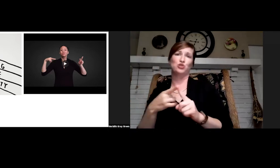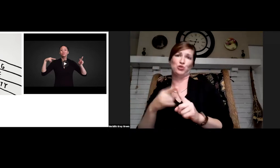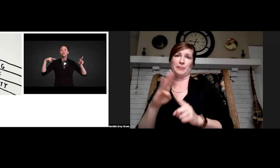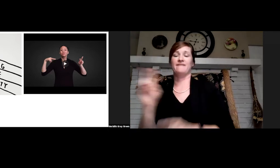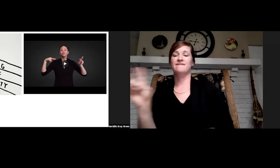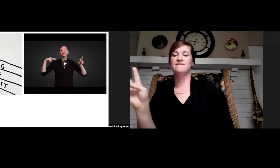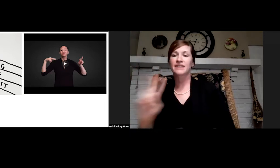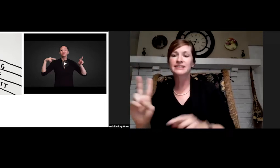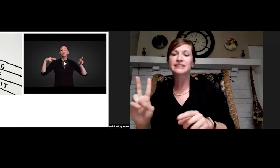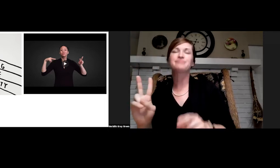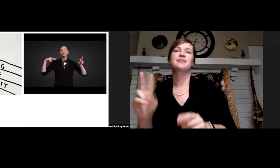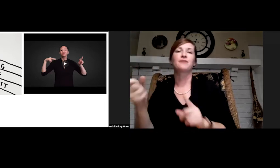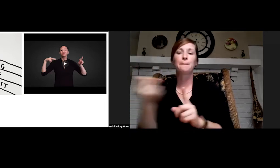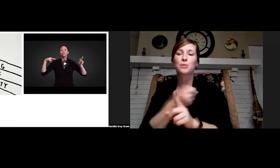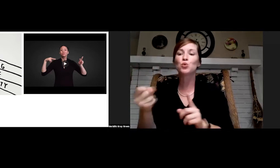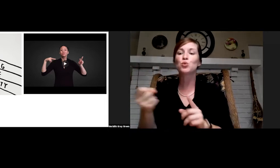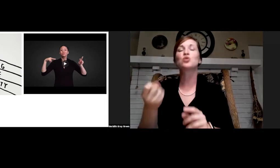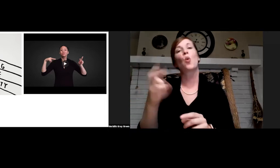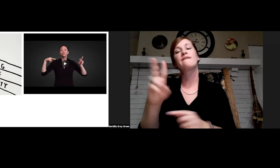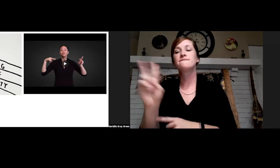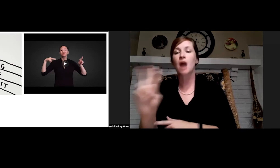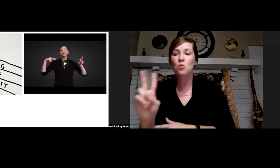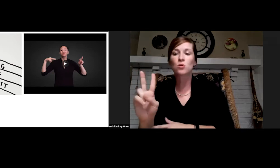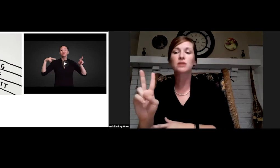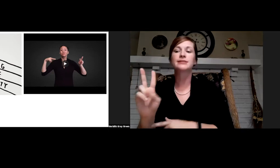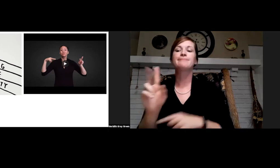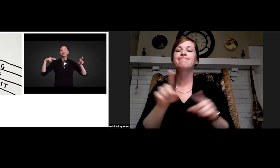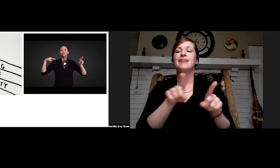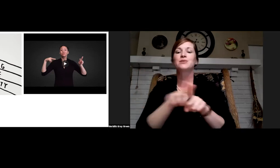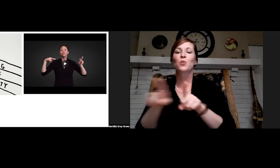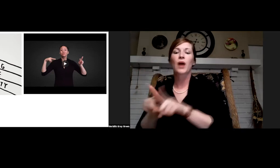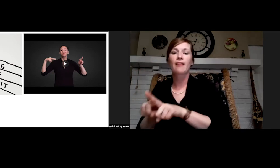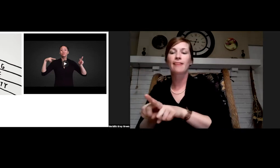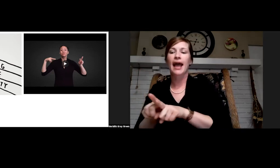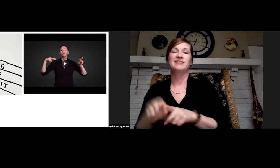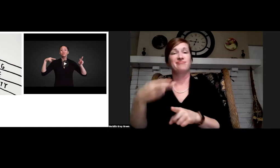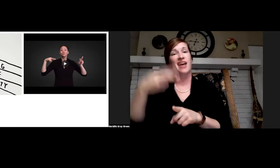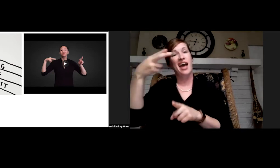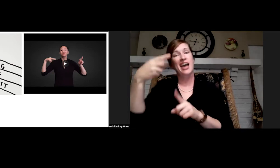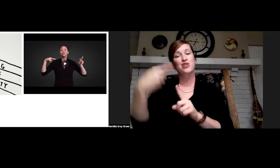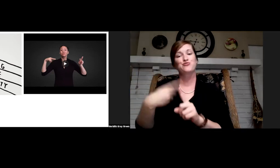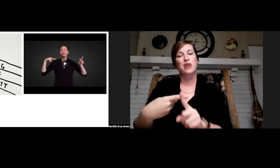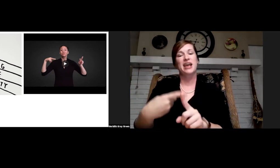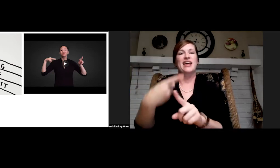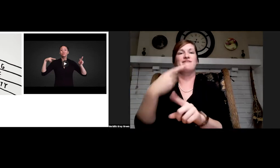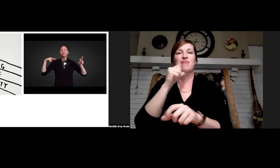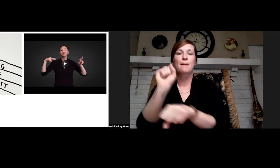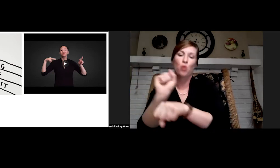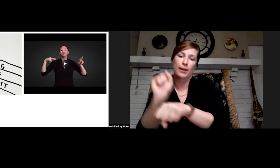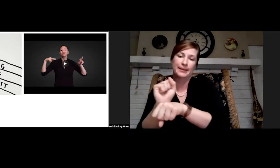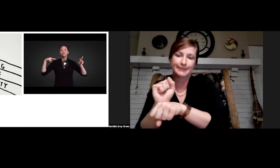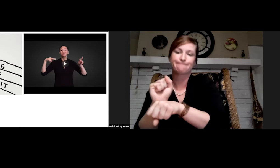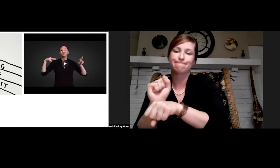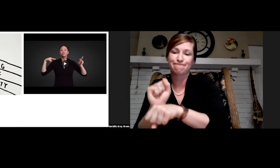Also, they also are more likely to be a victim of abuse or violence, as well as a high rate